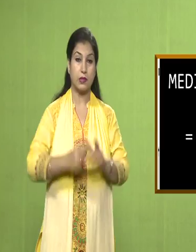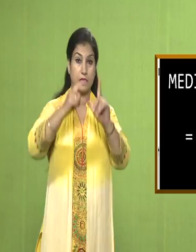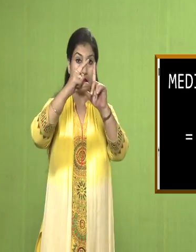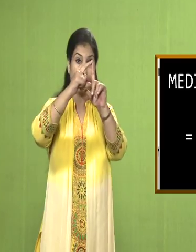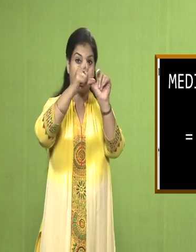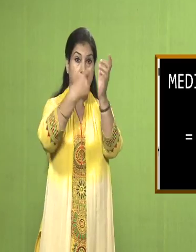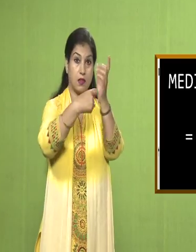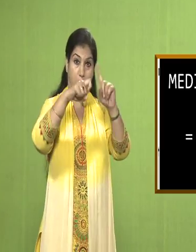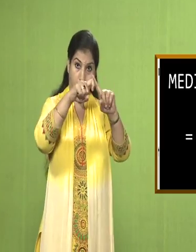Dark Ages.